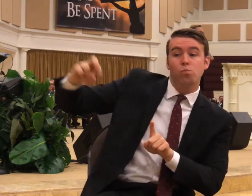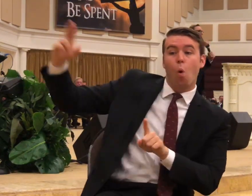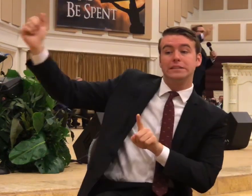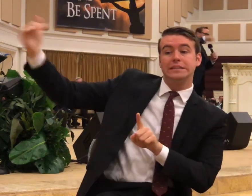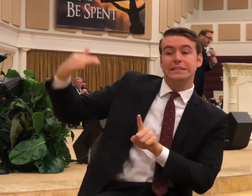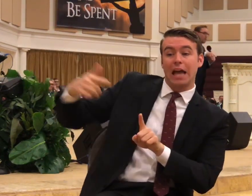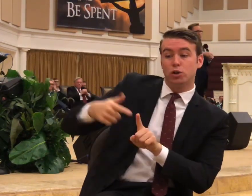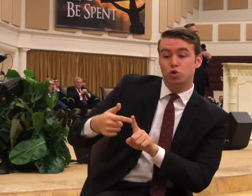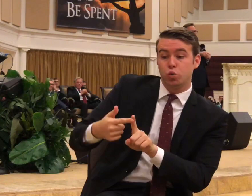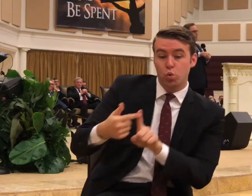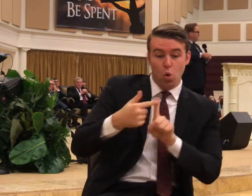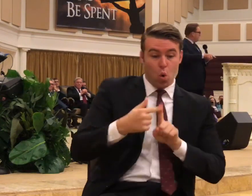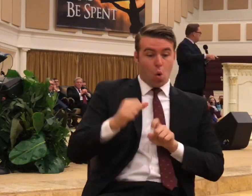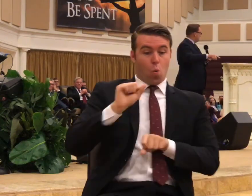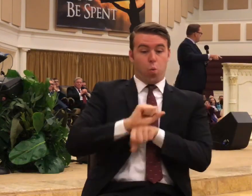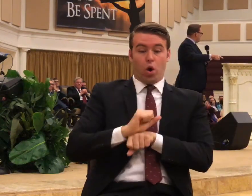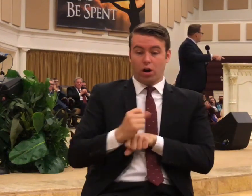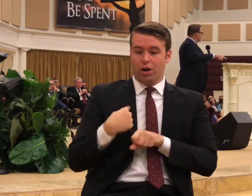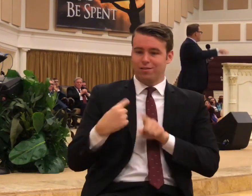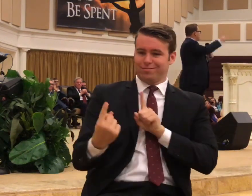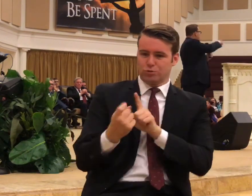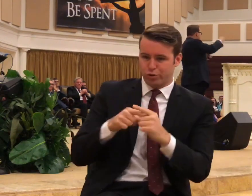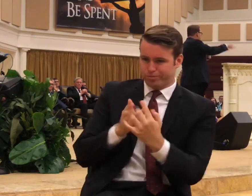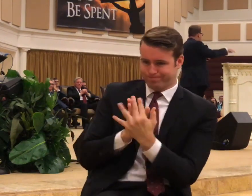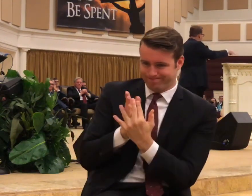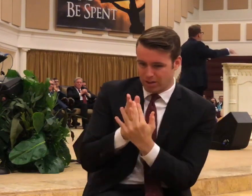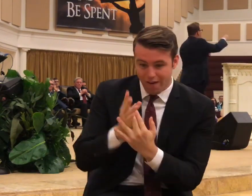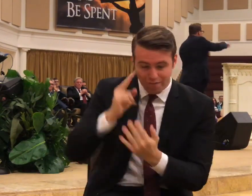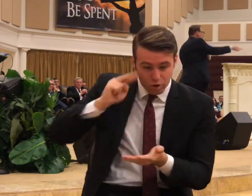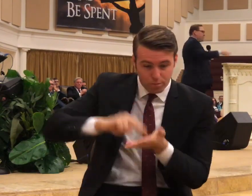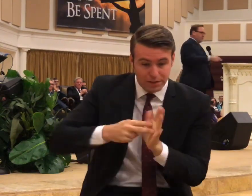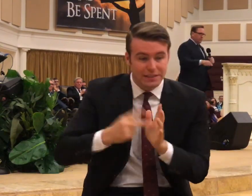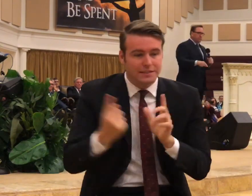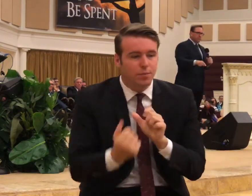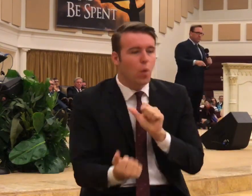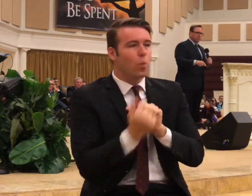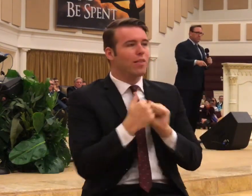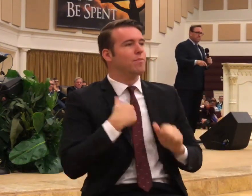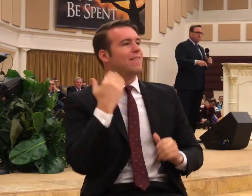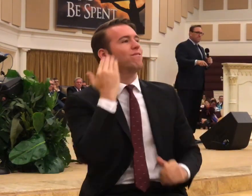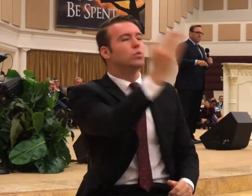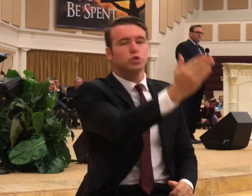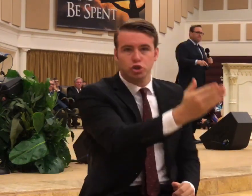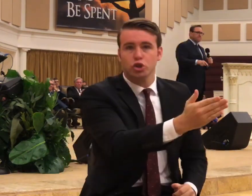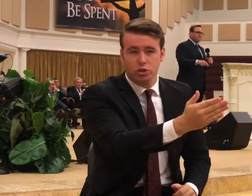you and through you to do something with you.